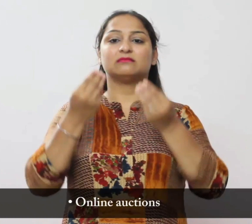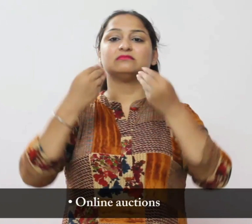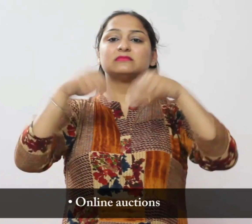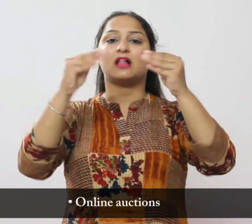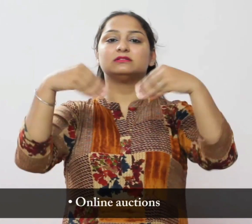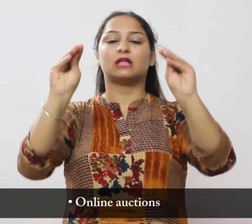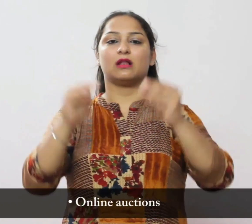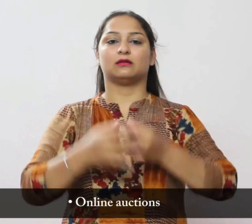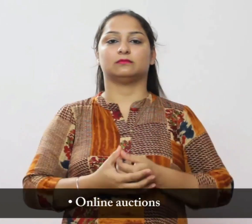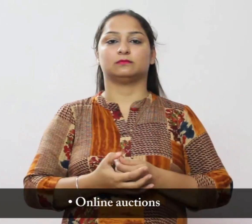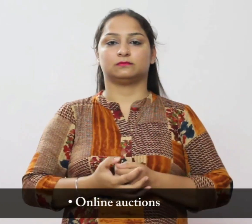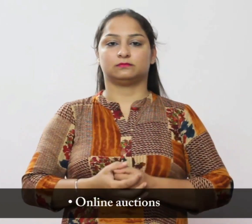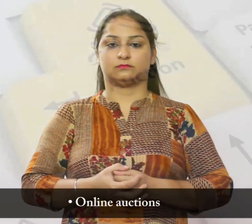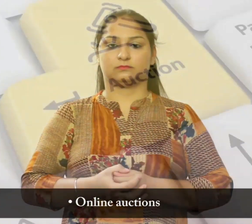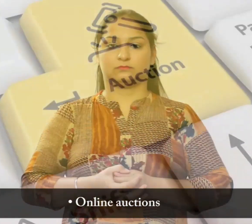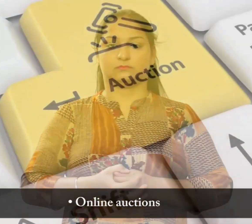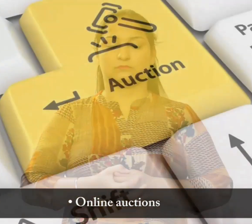online auctions,